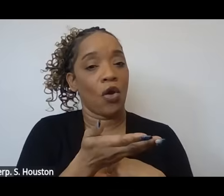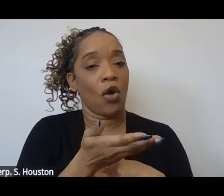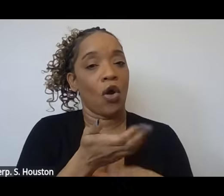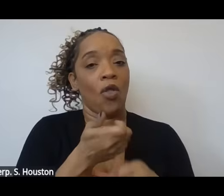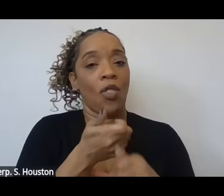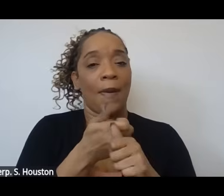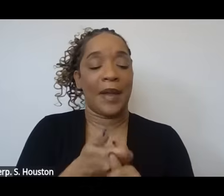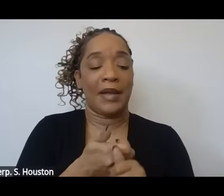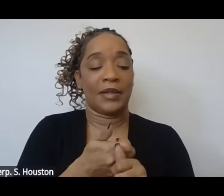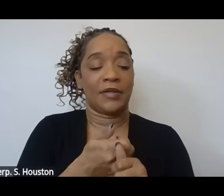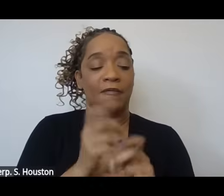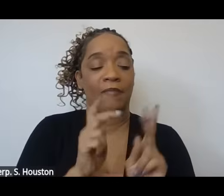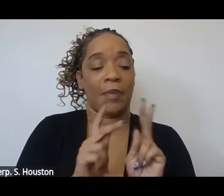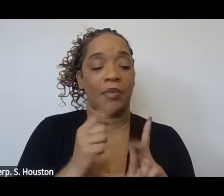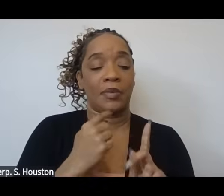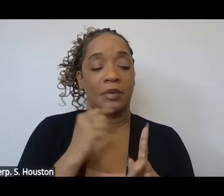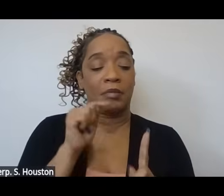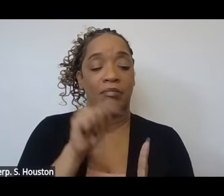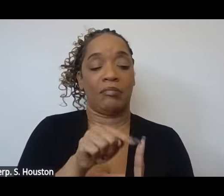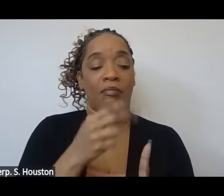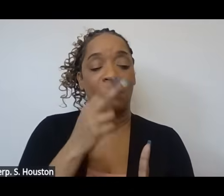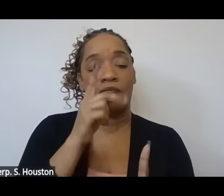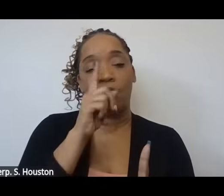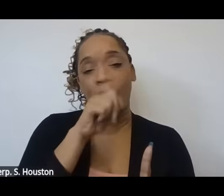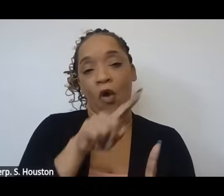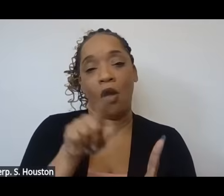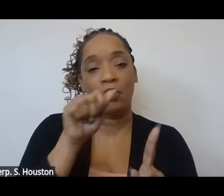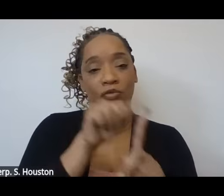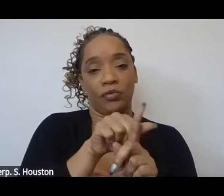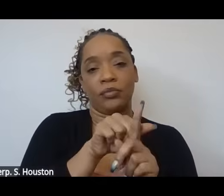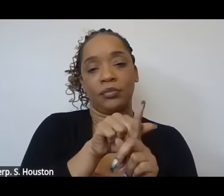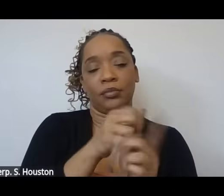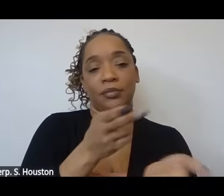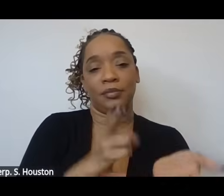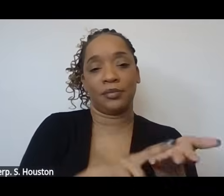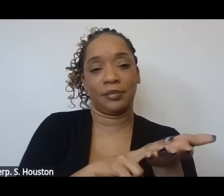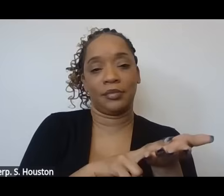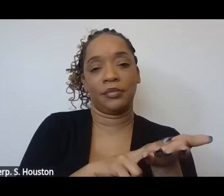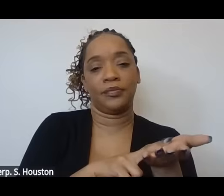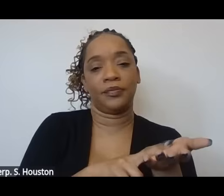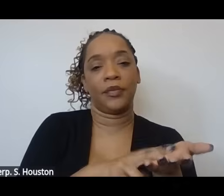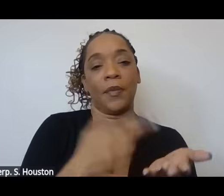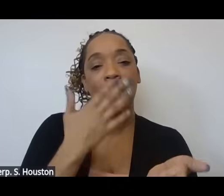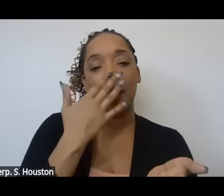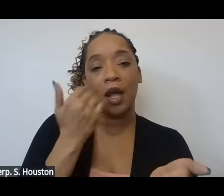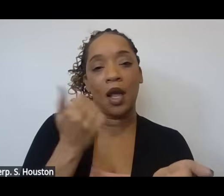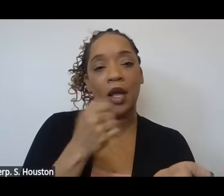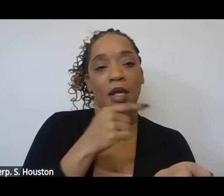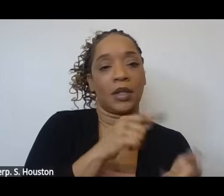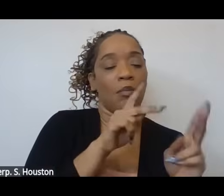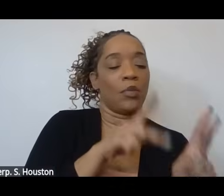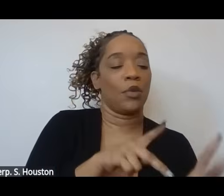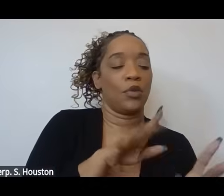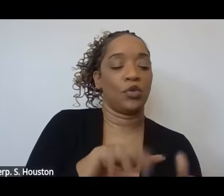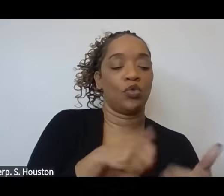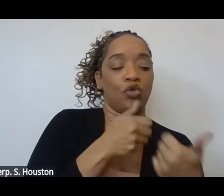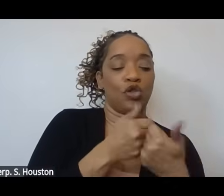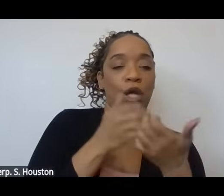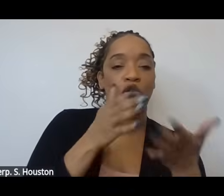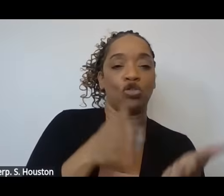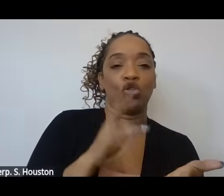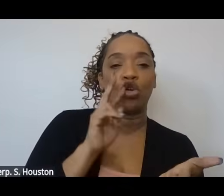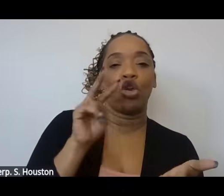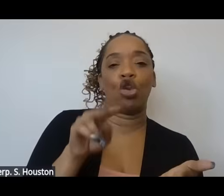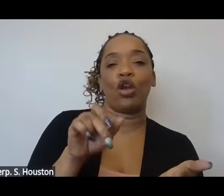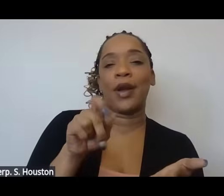fraudulent because the challenger had gone back and looked at petitions from 2 years ago, Mr. Doster, the